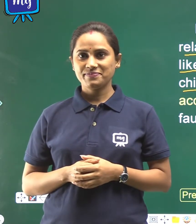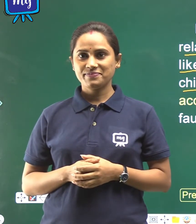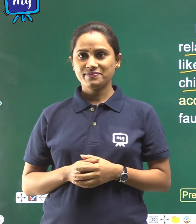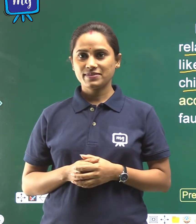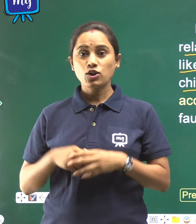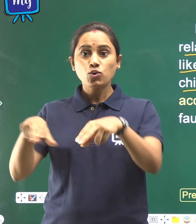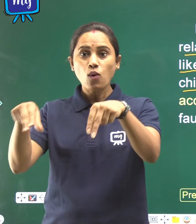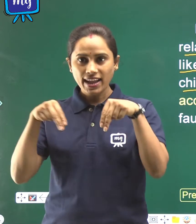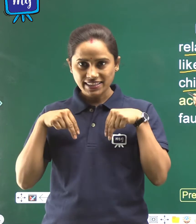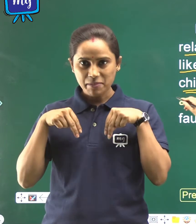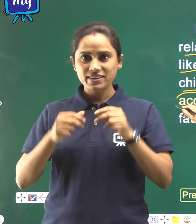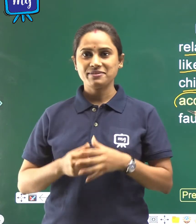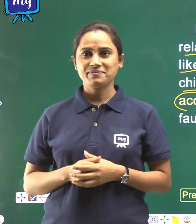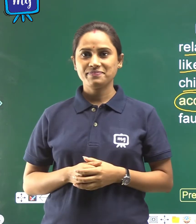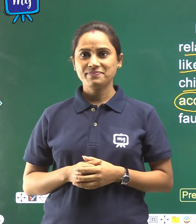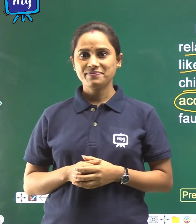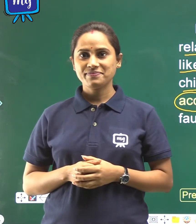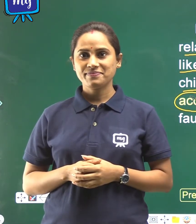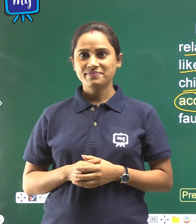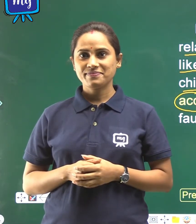to accept